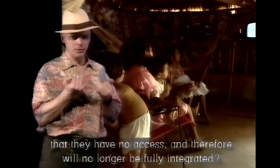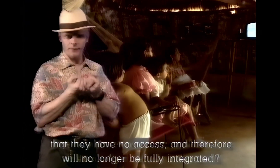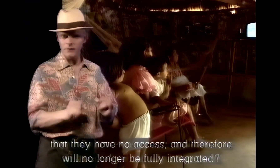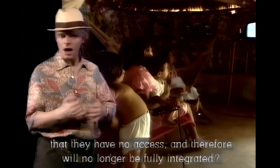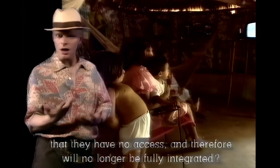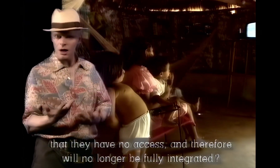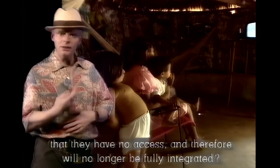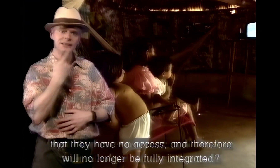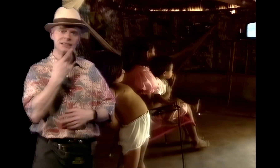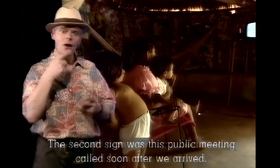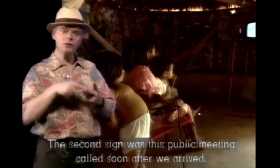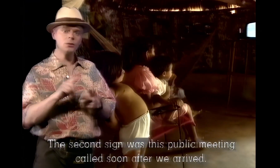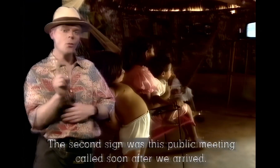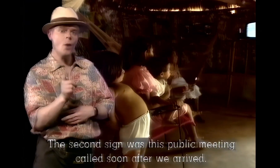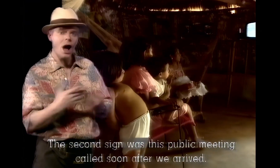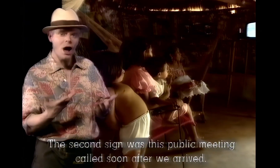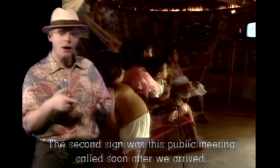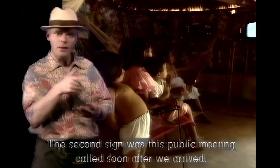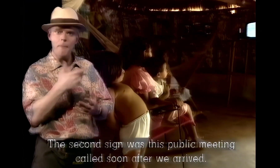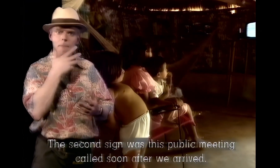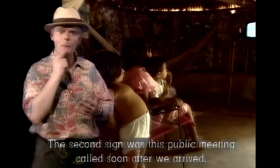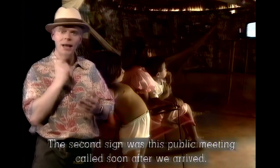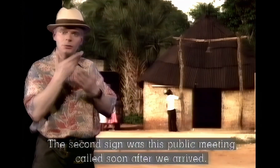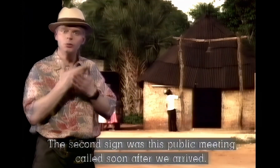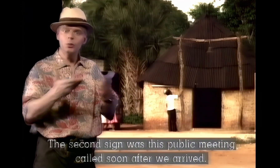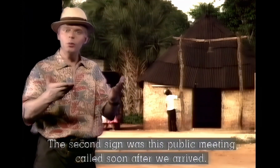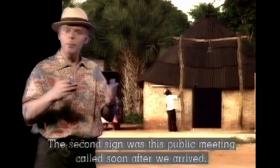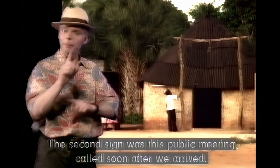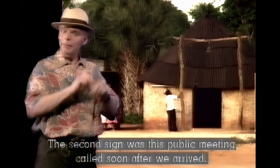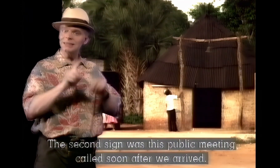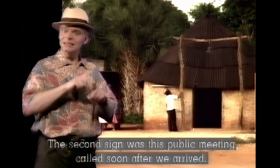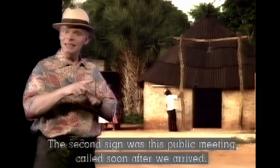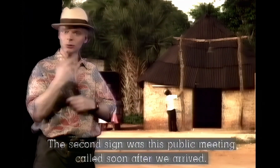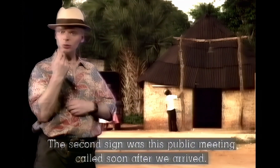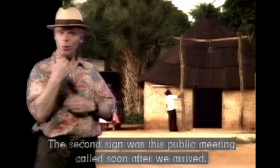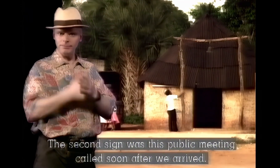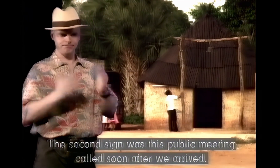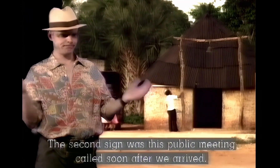integrated? The second sign was this public meeting, called soon after we arrived.